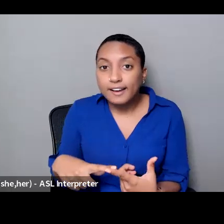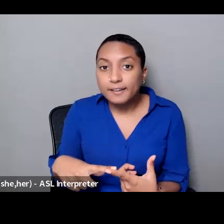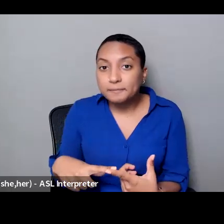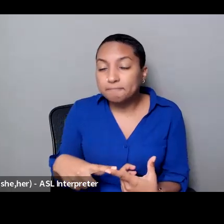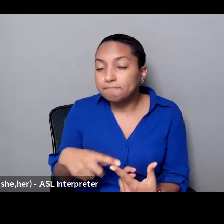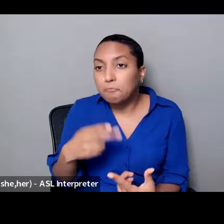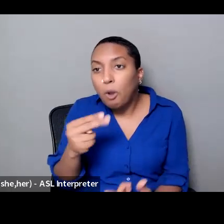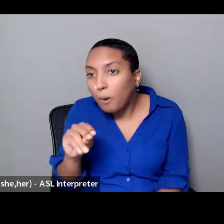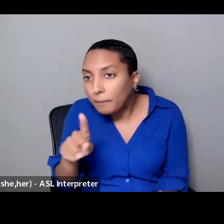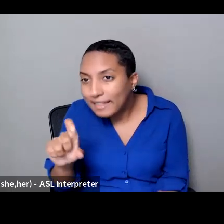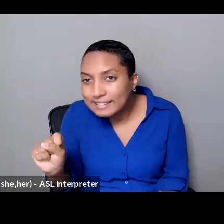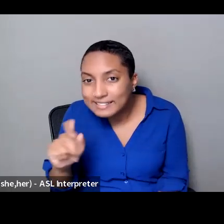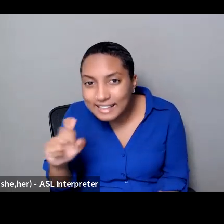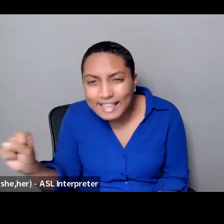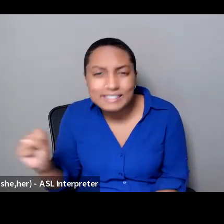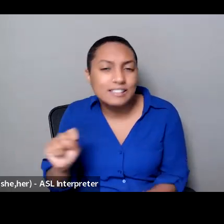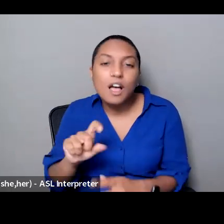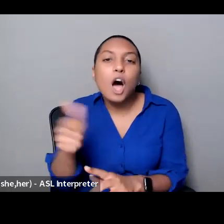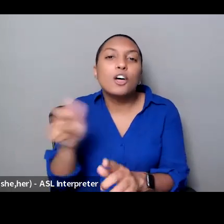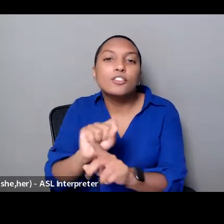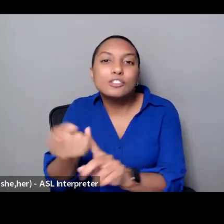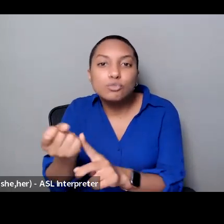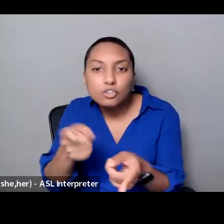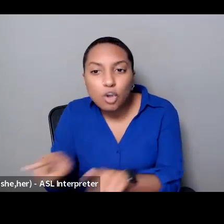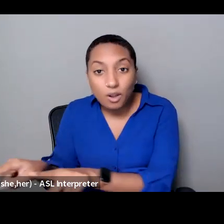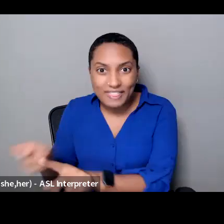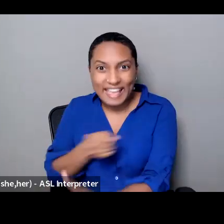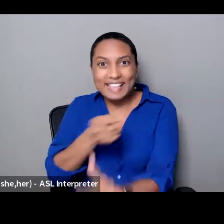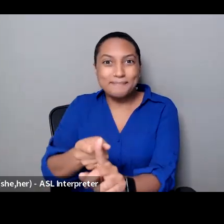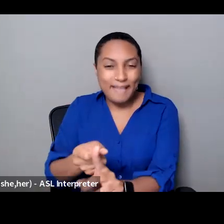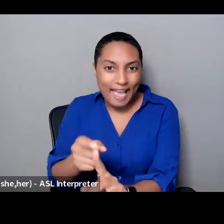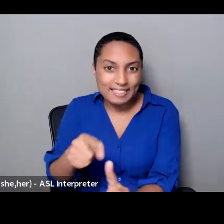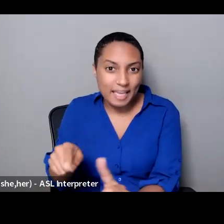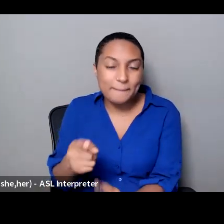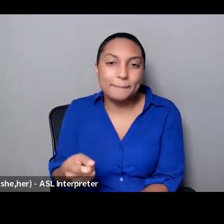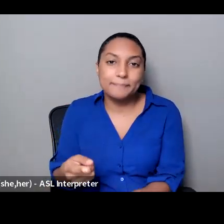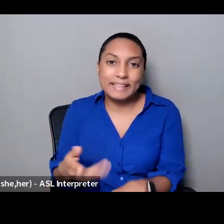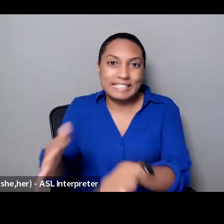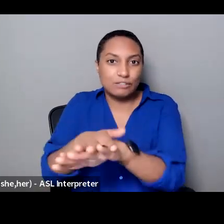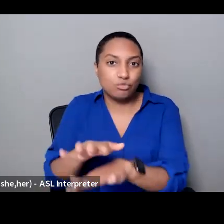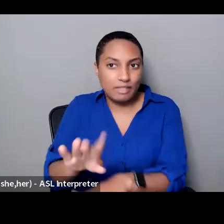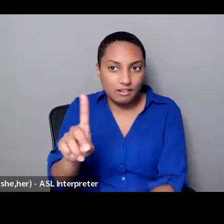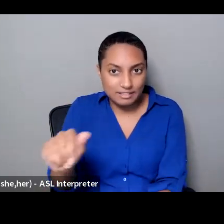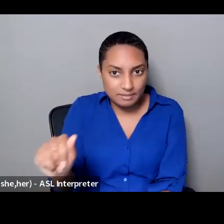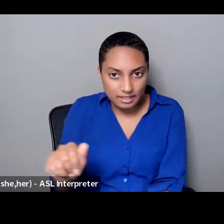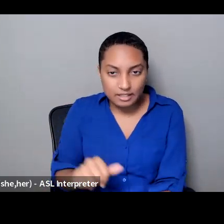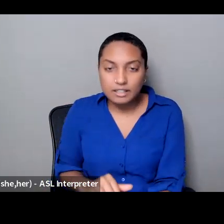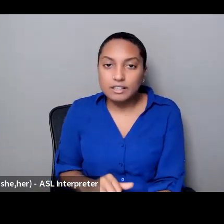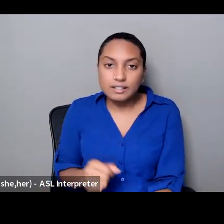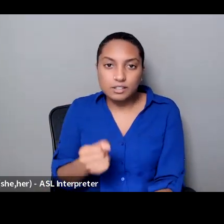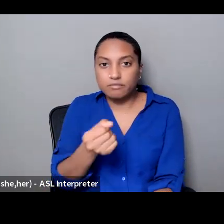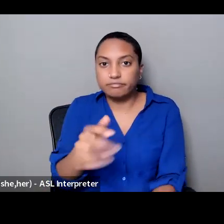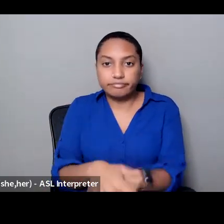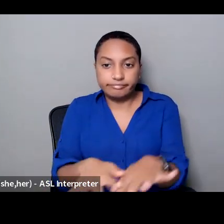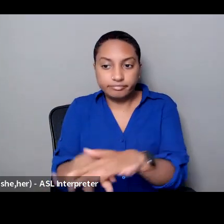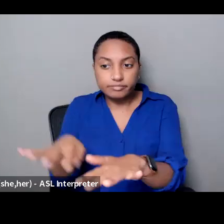other situations going on in their lives that impact them in addition to their disabilities, some coexisting situation. A